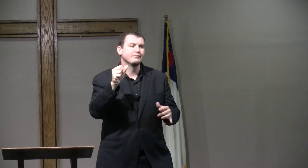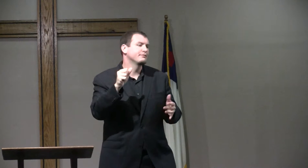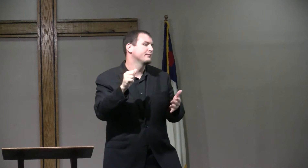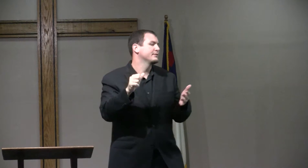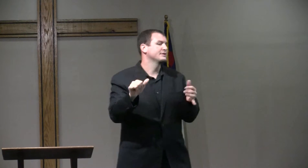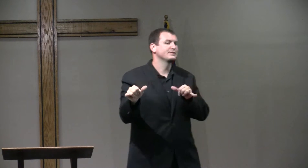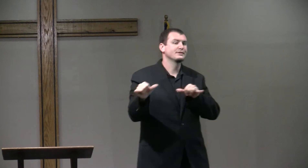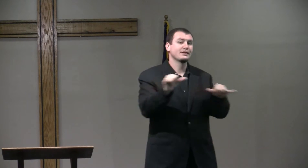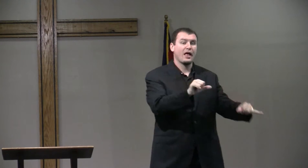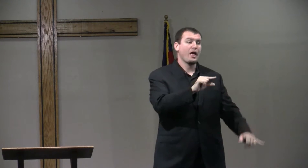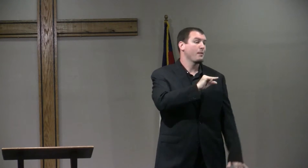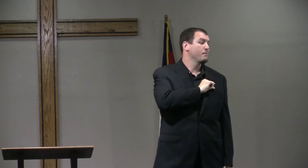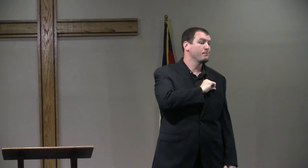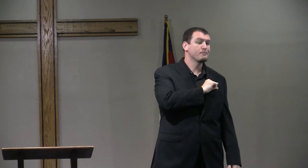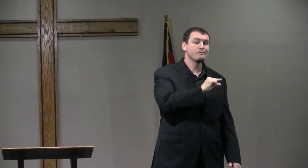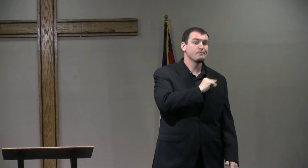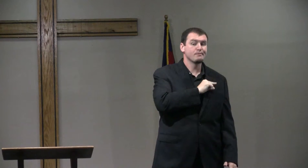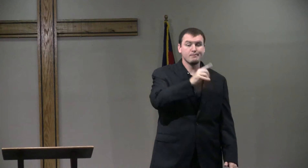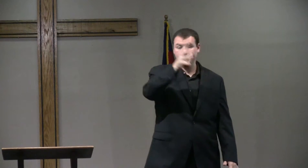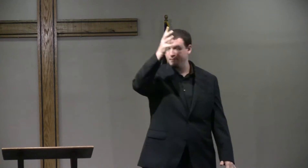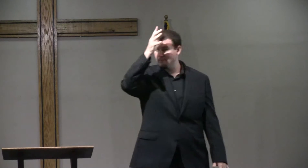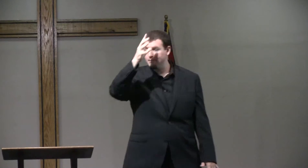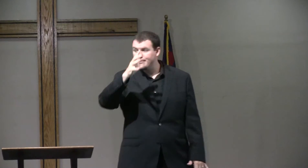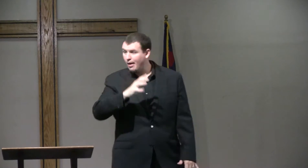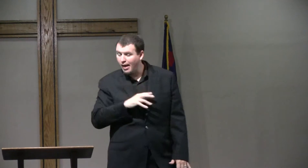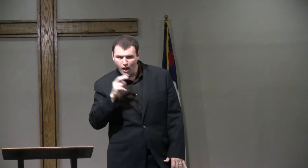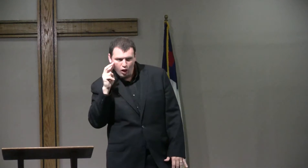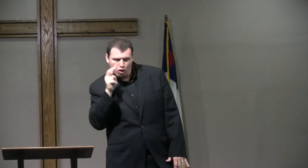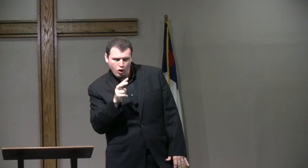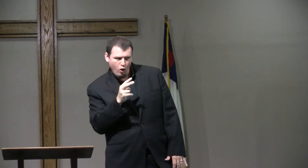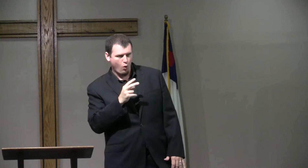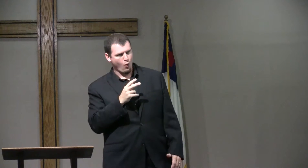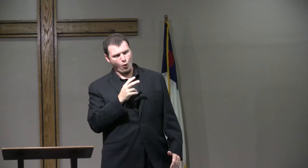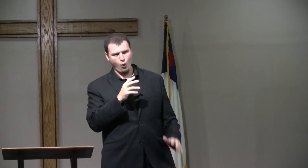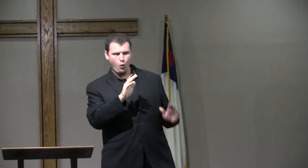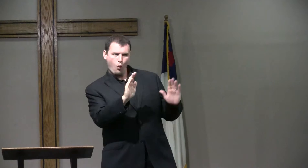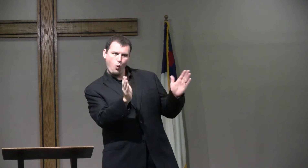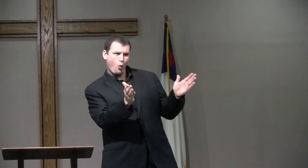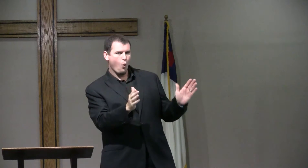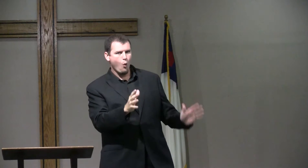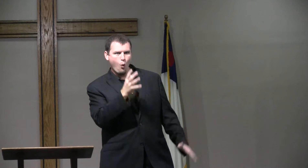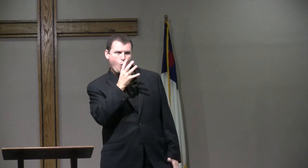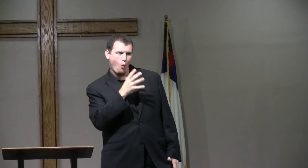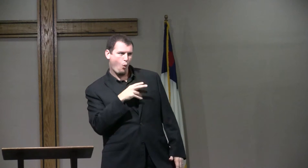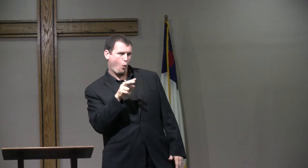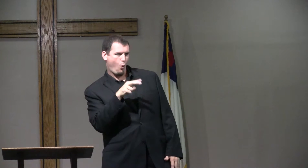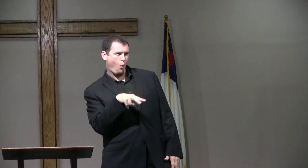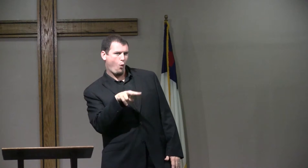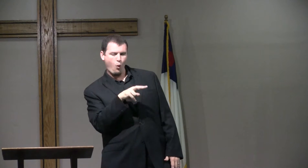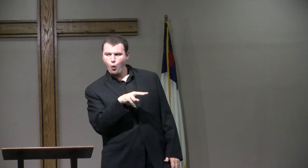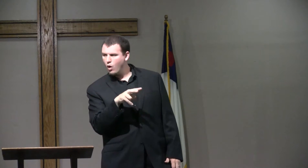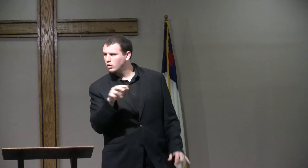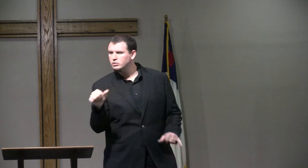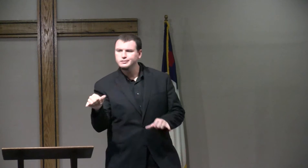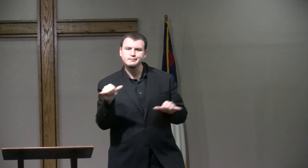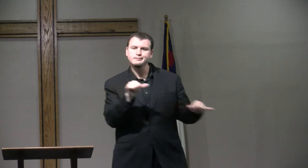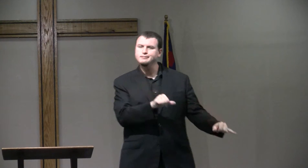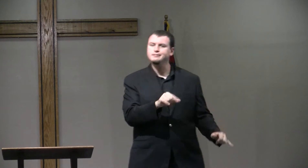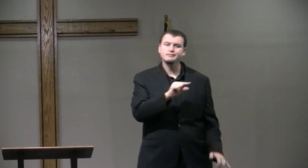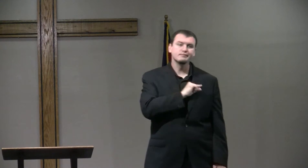there's movies out with women that there are women who lust after men. It's the same thing